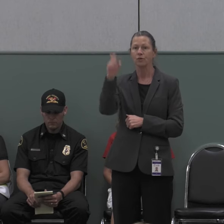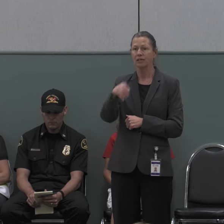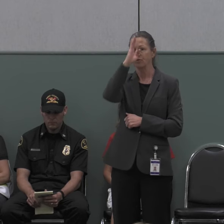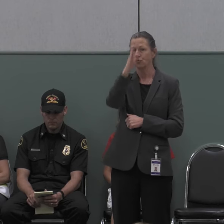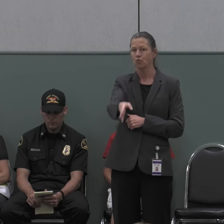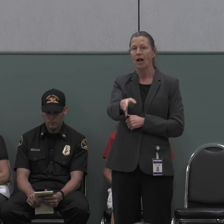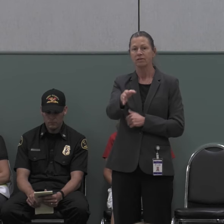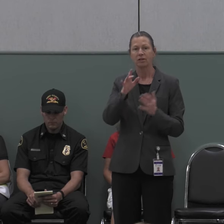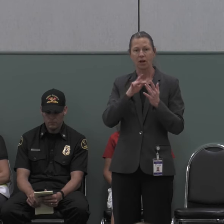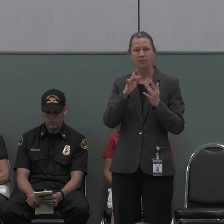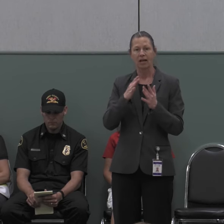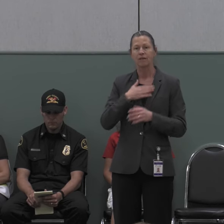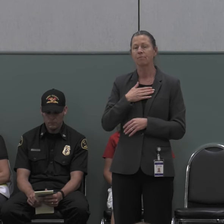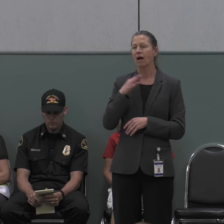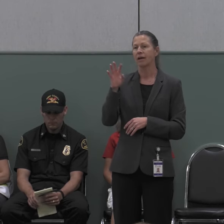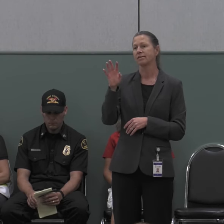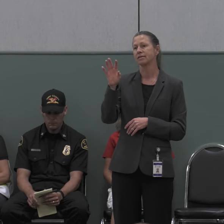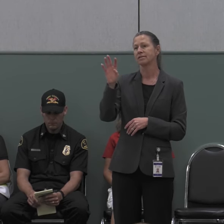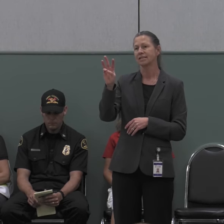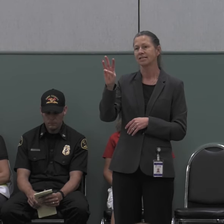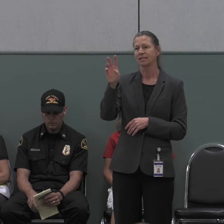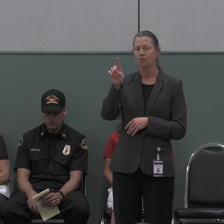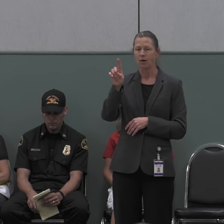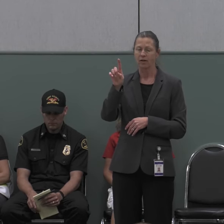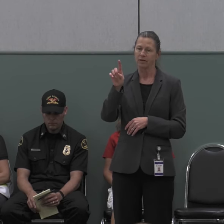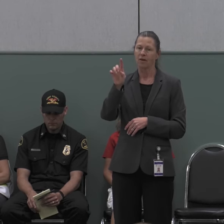my cell phone number is